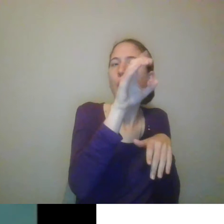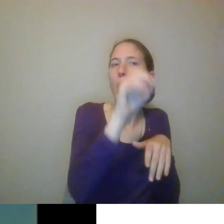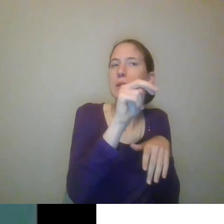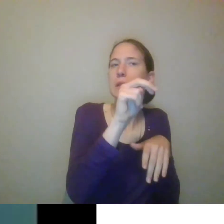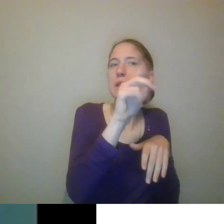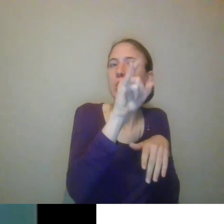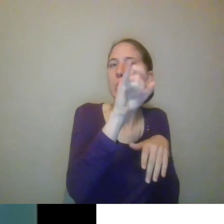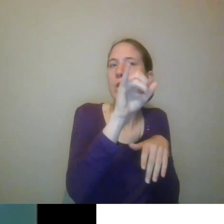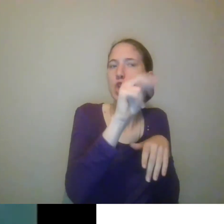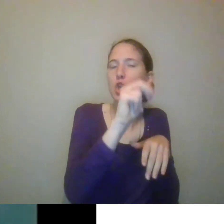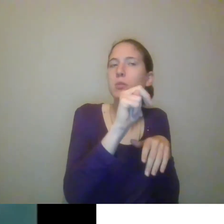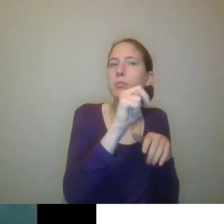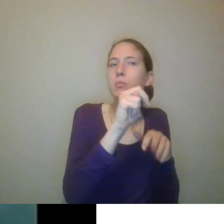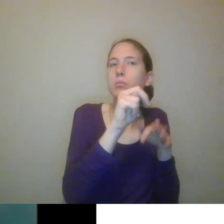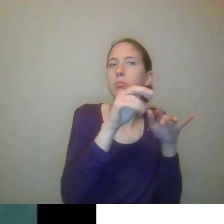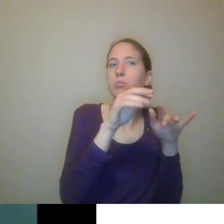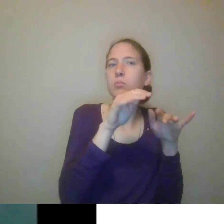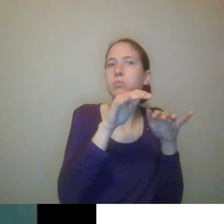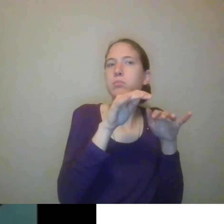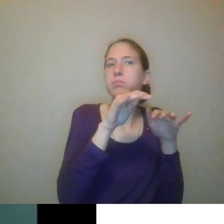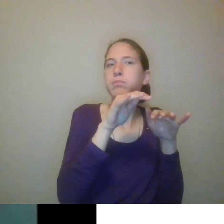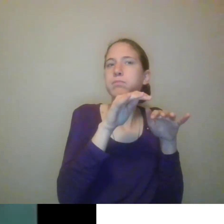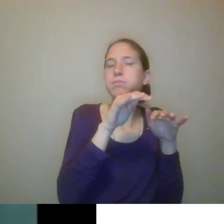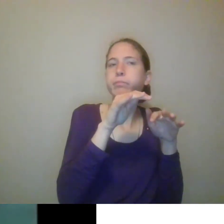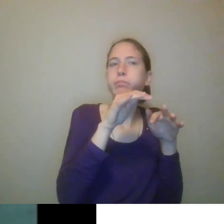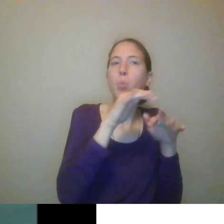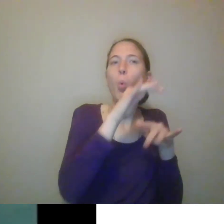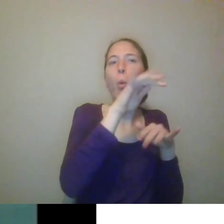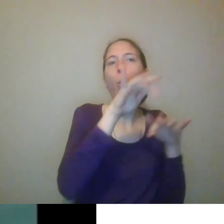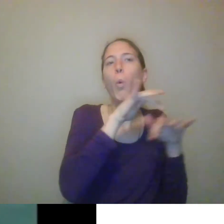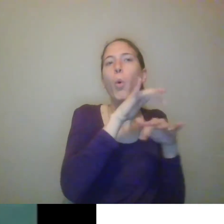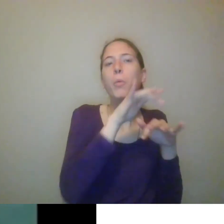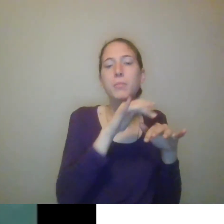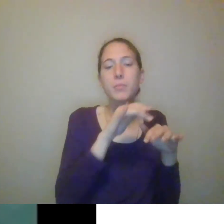Diffusion, all right, is when